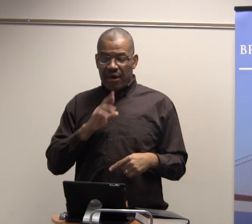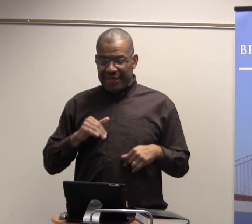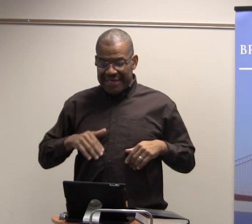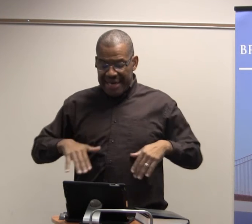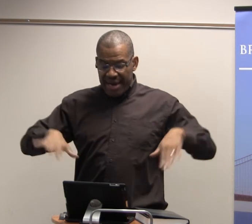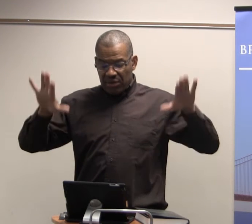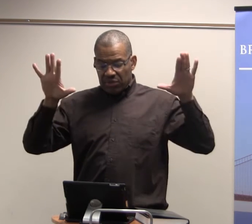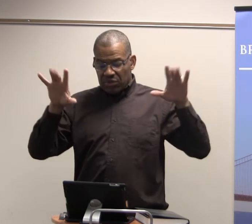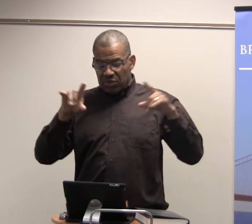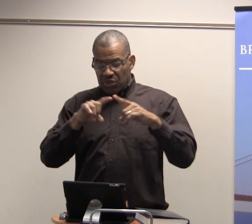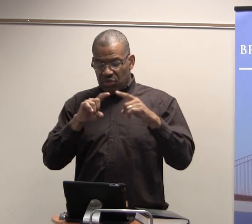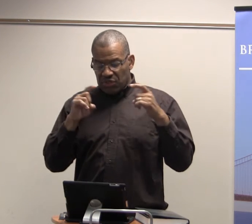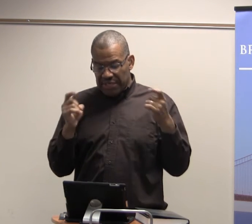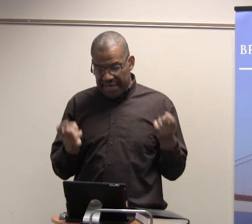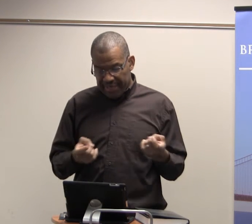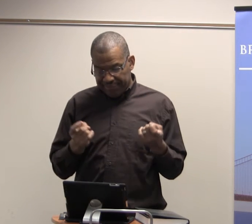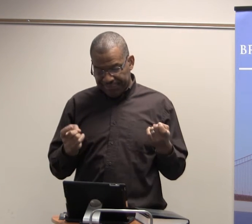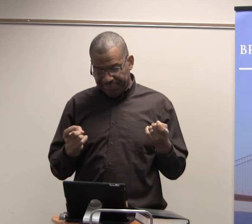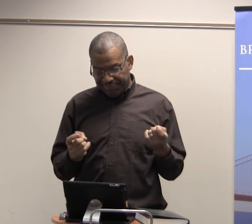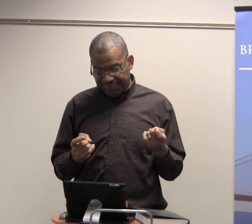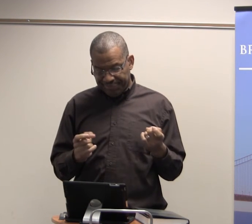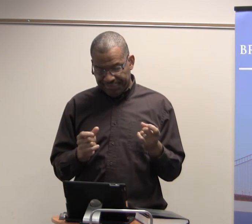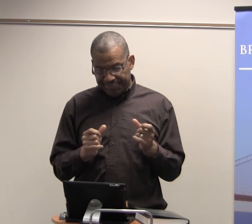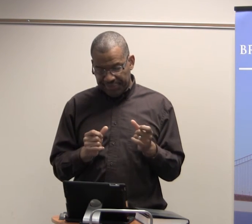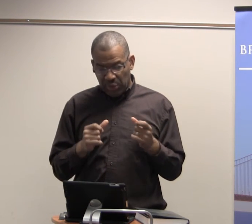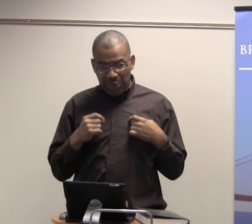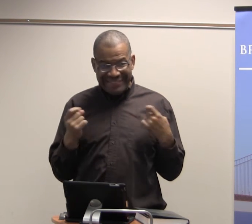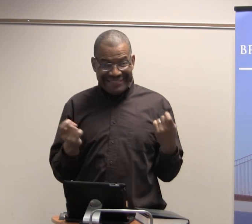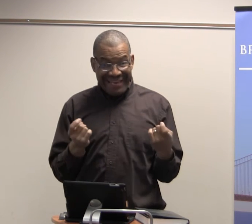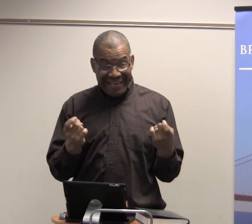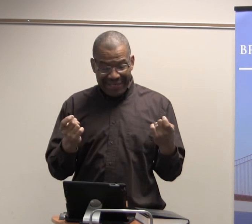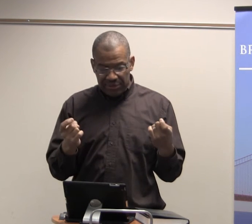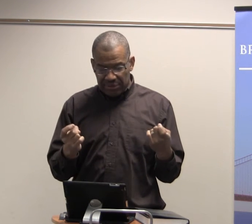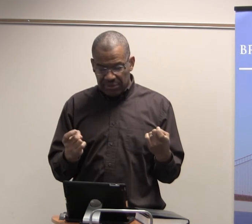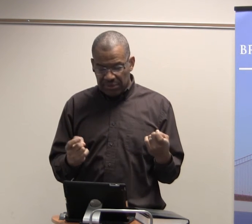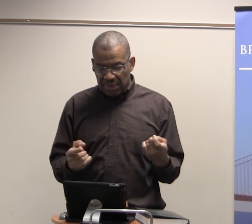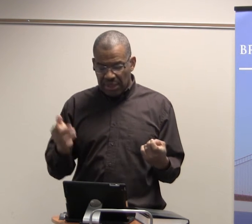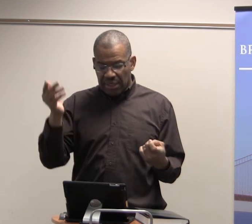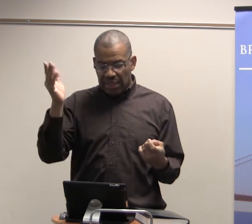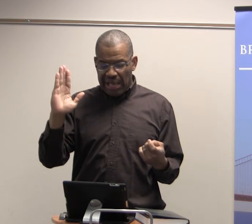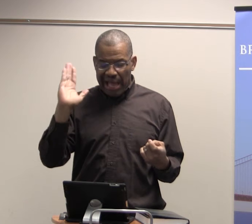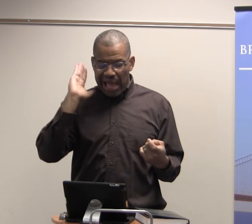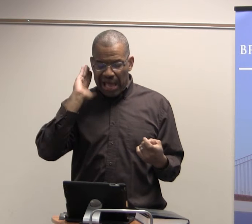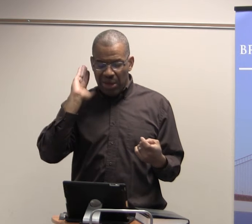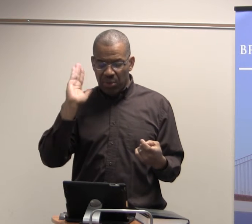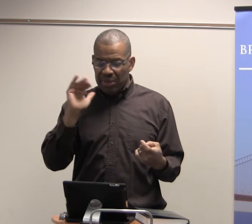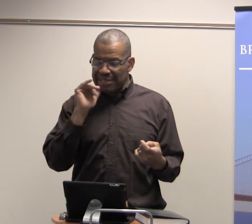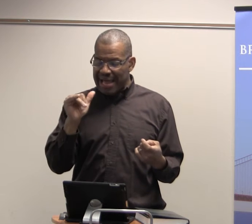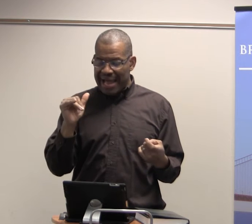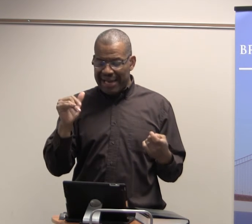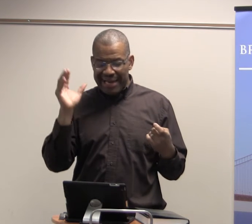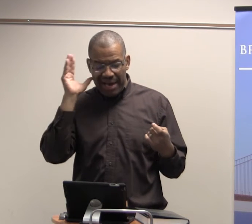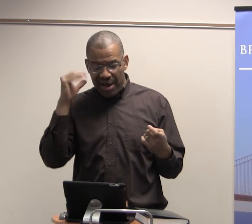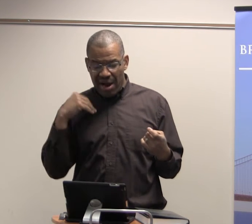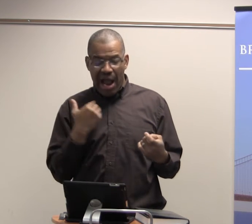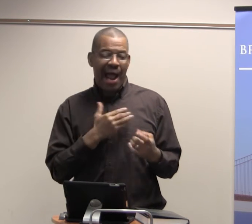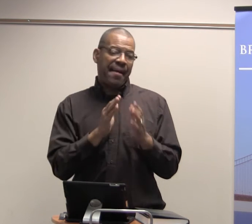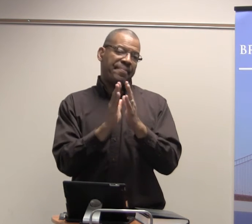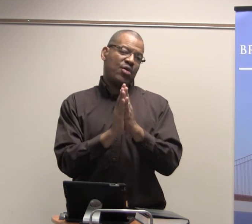are yield to sin. We sin. God will not hear our